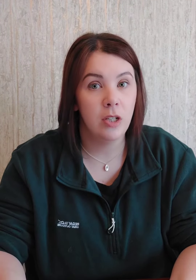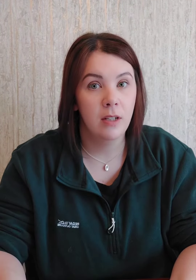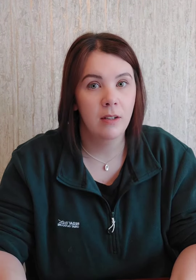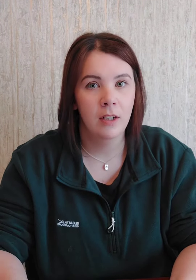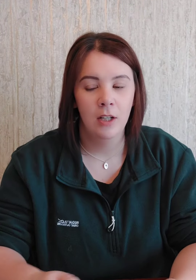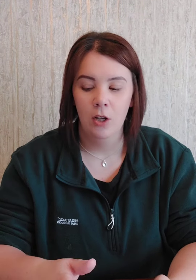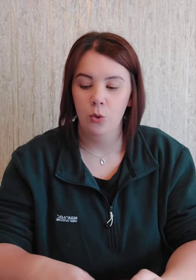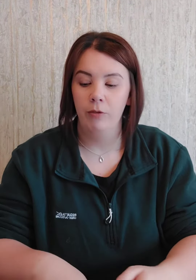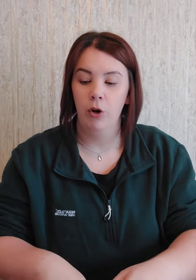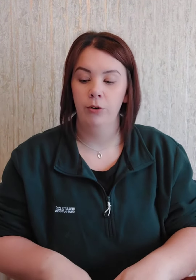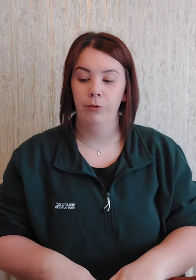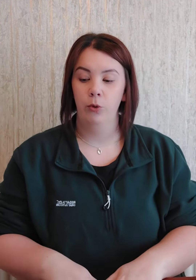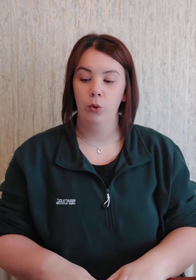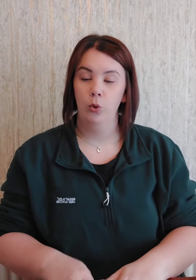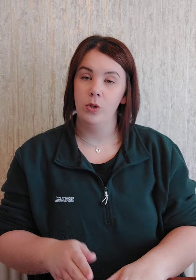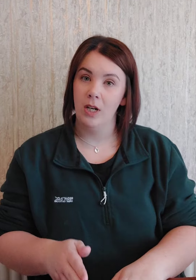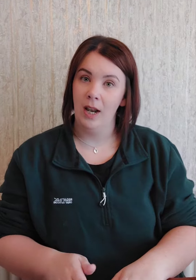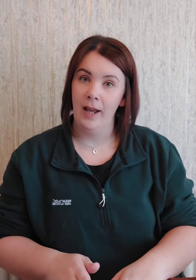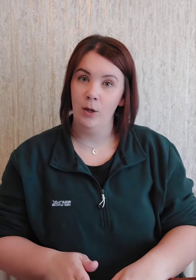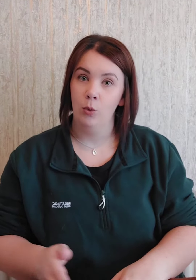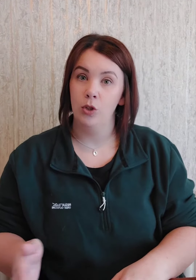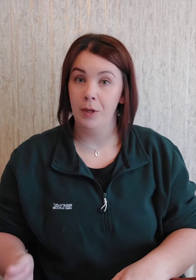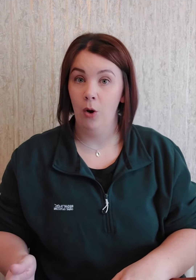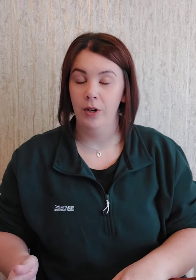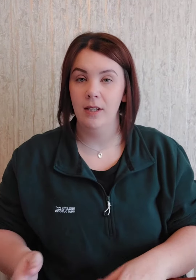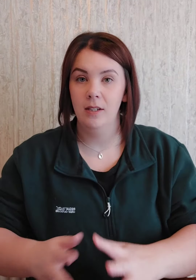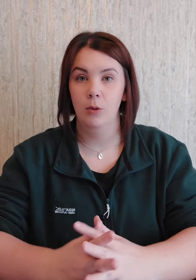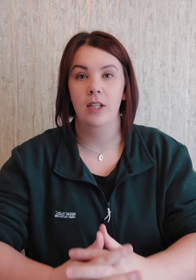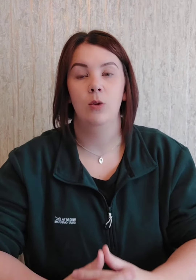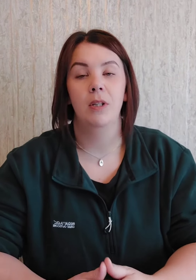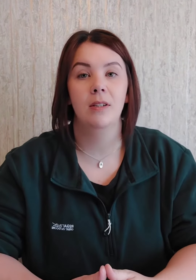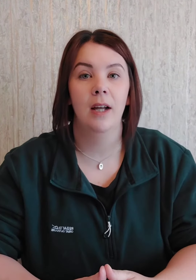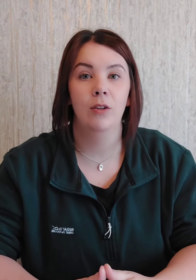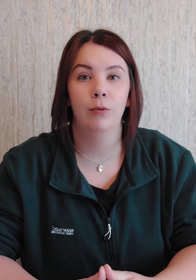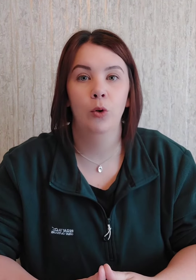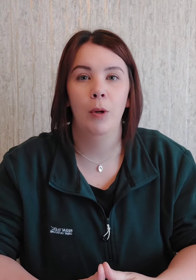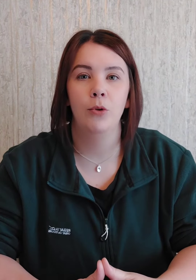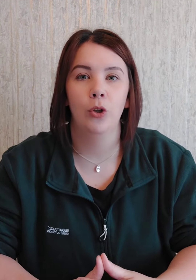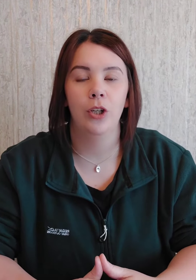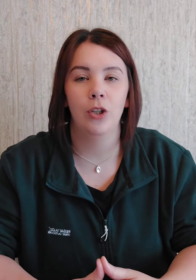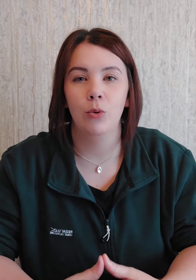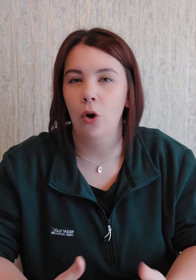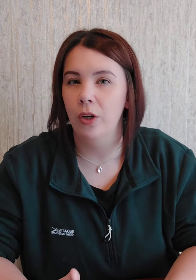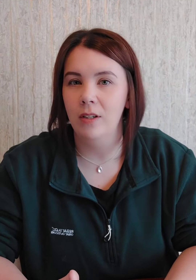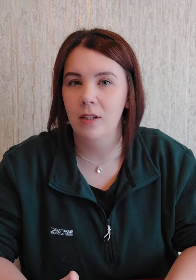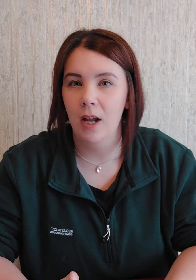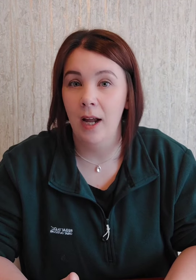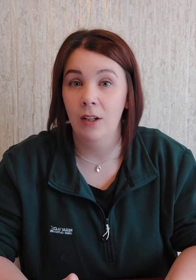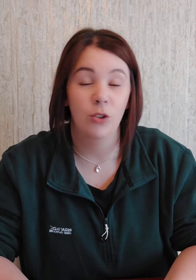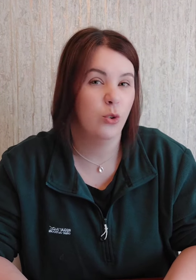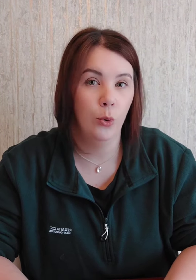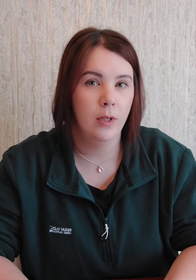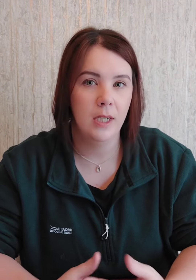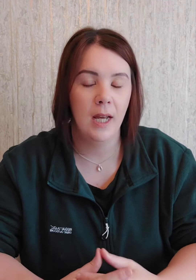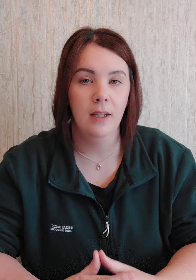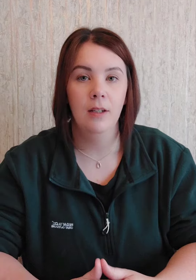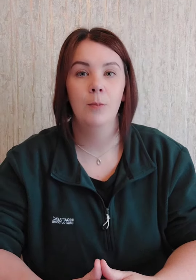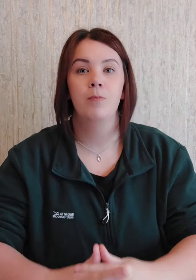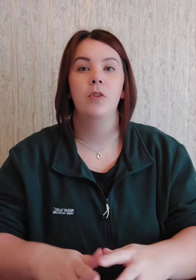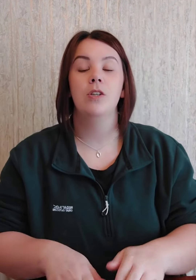certain. So I've gone for to lie or to be honest. These would be the signs for, but I'm sure you can use honest and truth together. So the